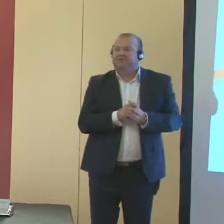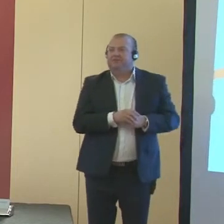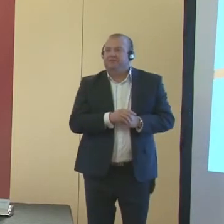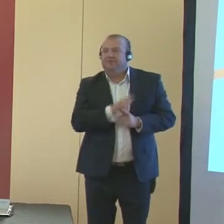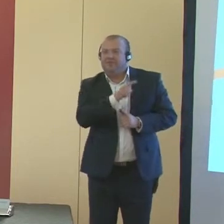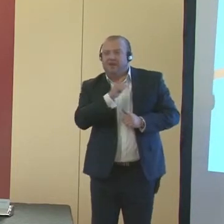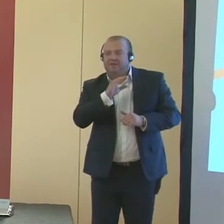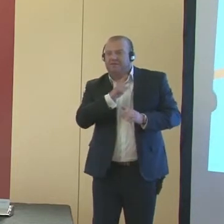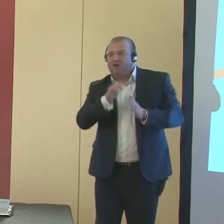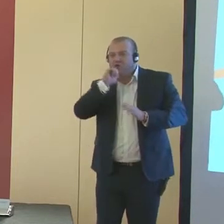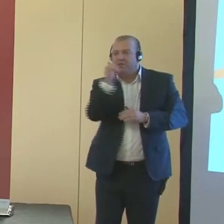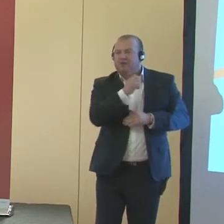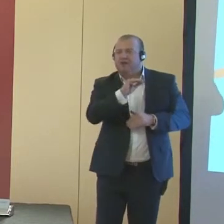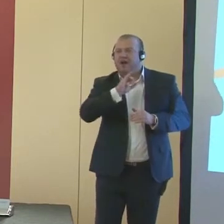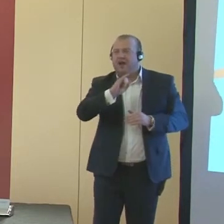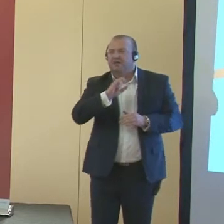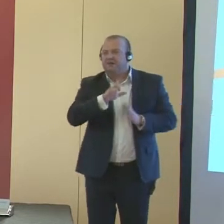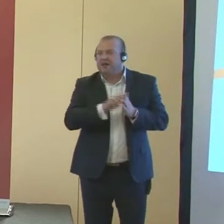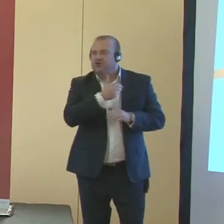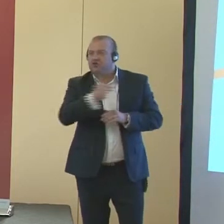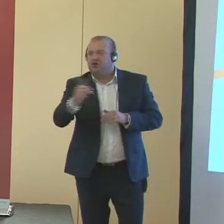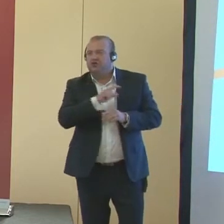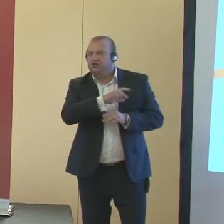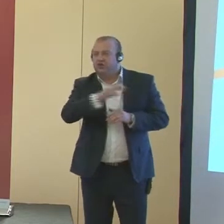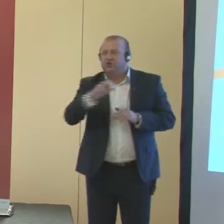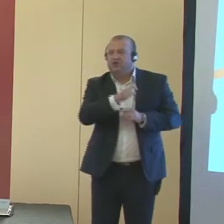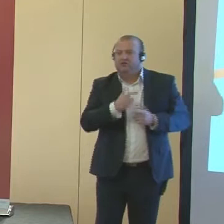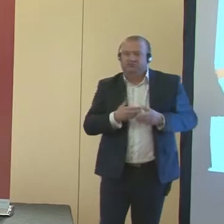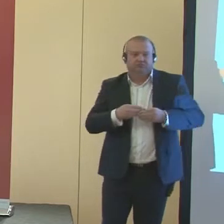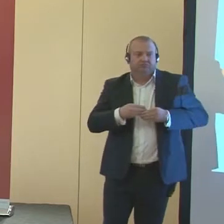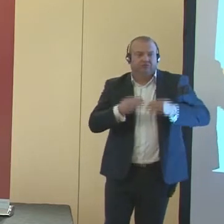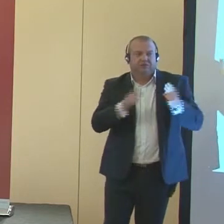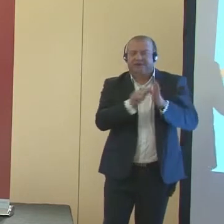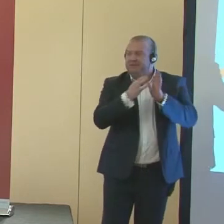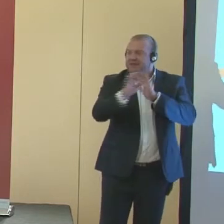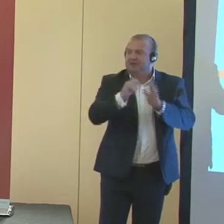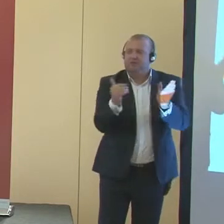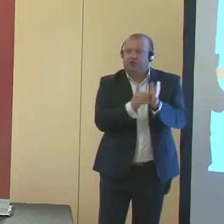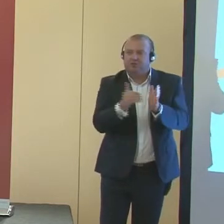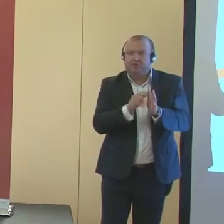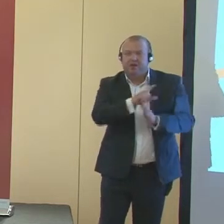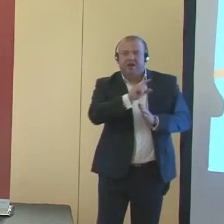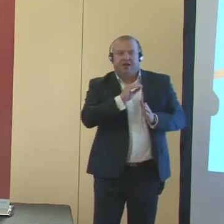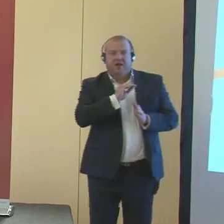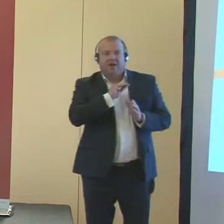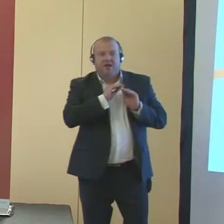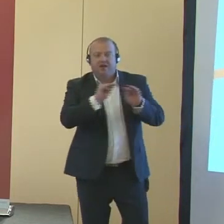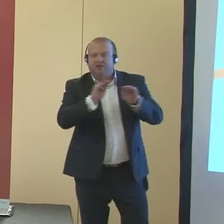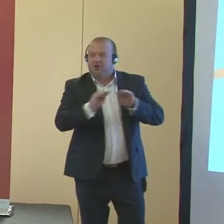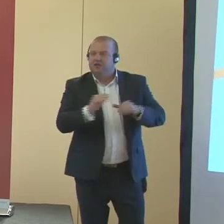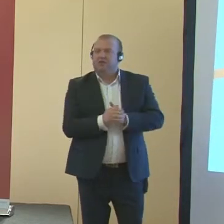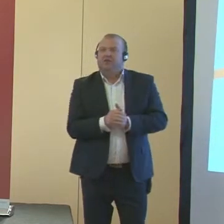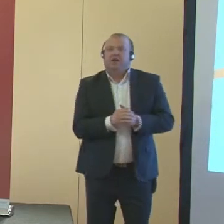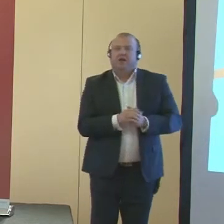for Development in Special Needs Education. Mrs. Turner Cmuchal will give us a presentation about the